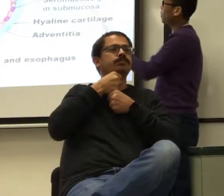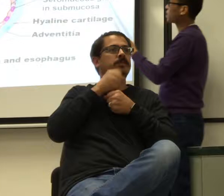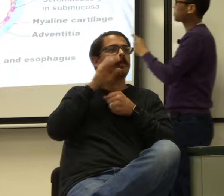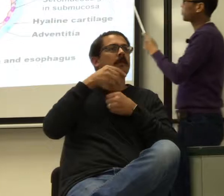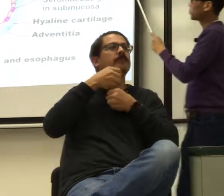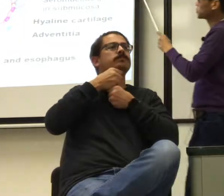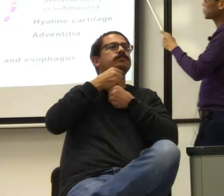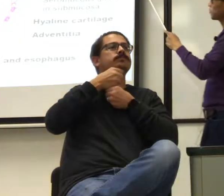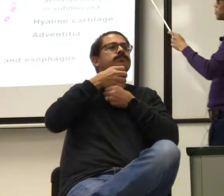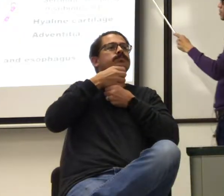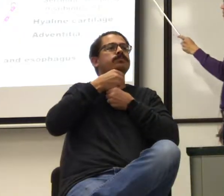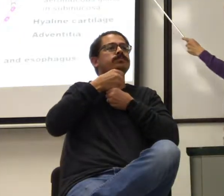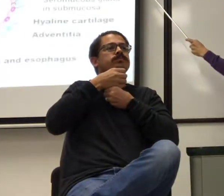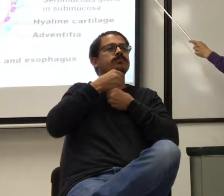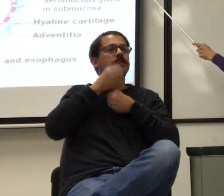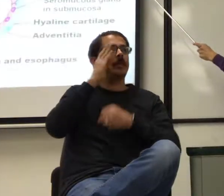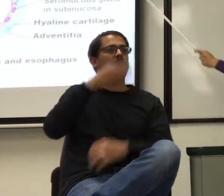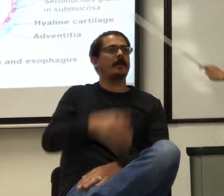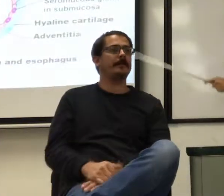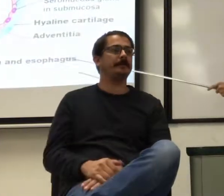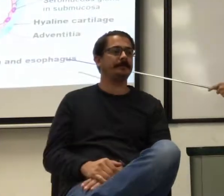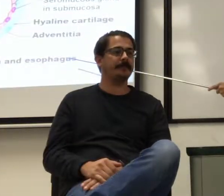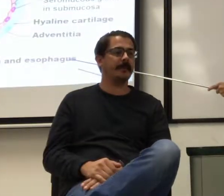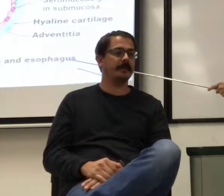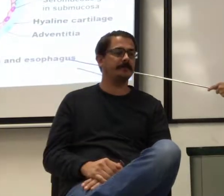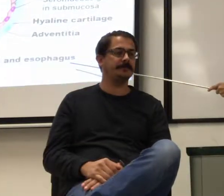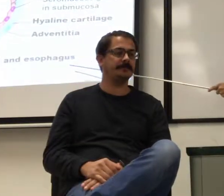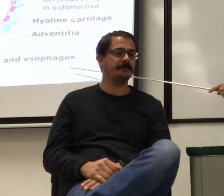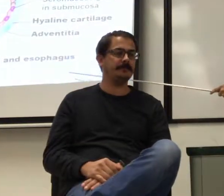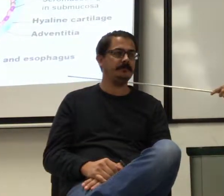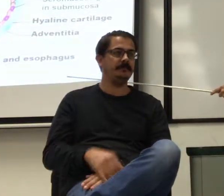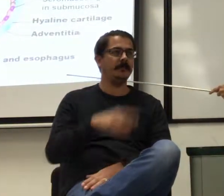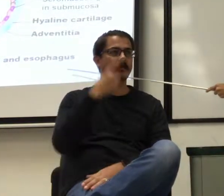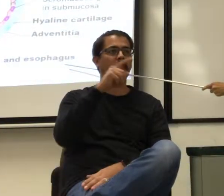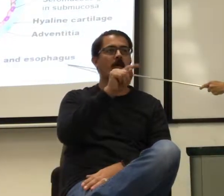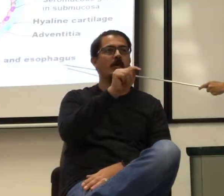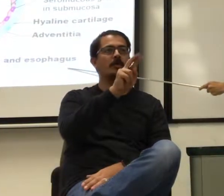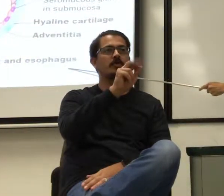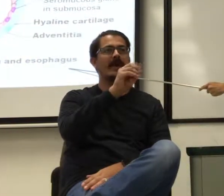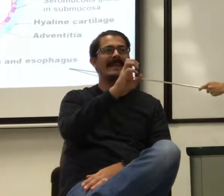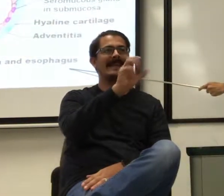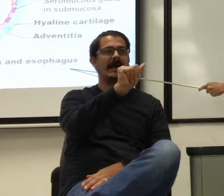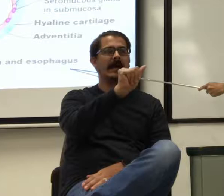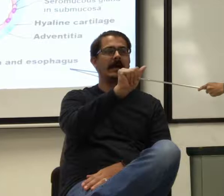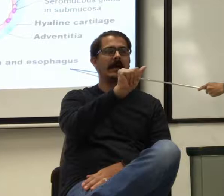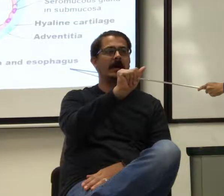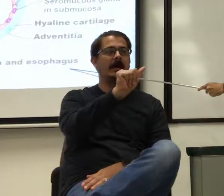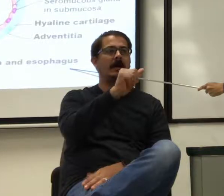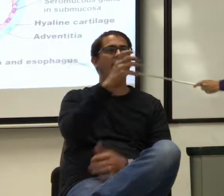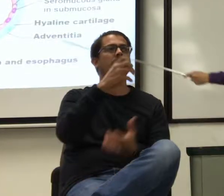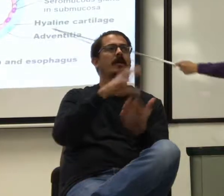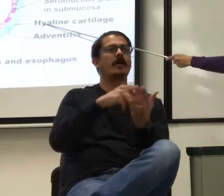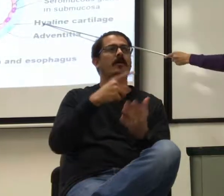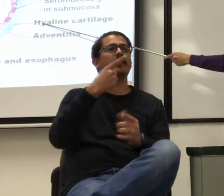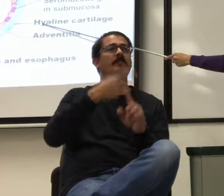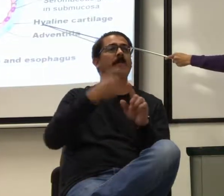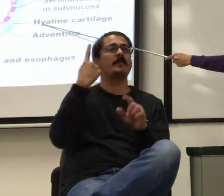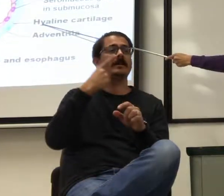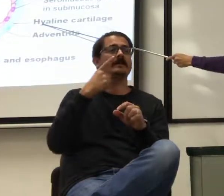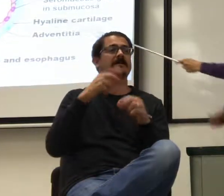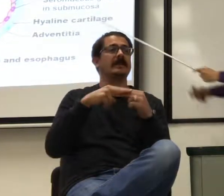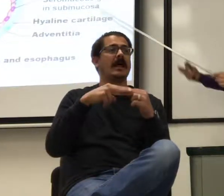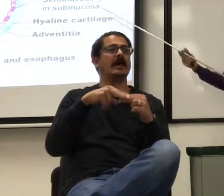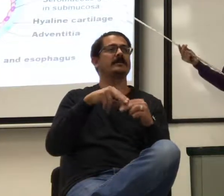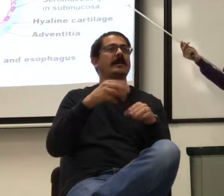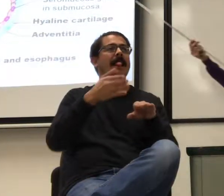along the posterior surface of the trachea. Now what I want you to learn from this slide are the layers of the tracheal